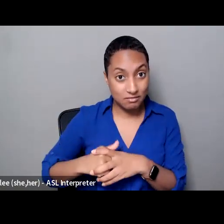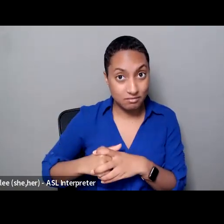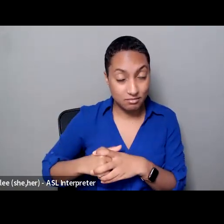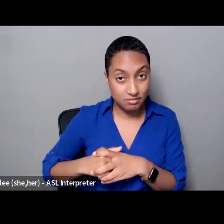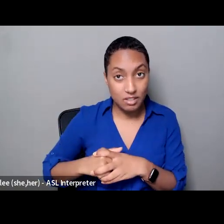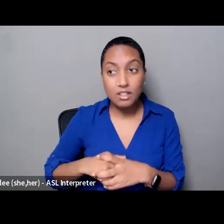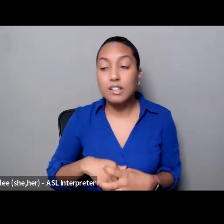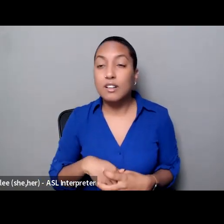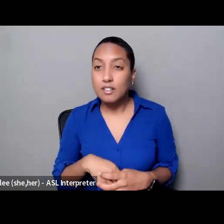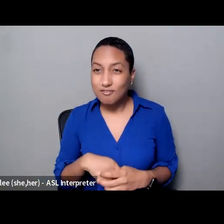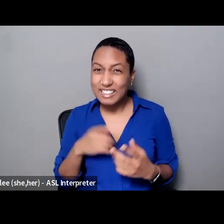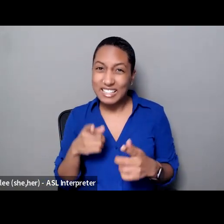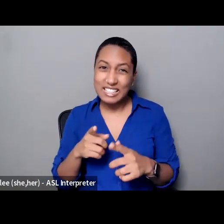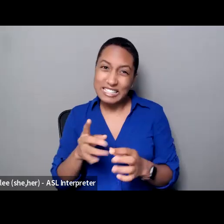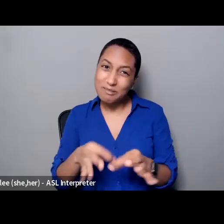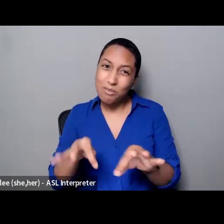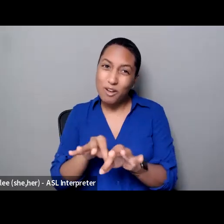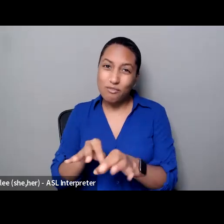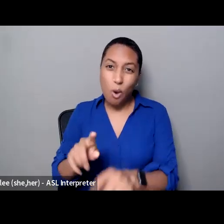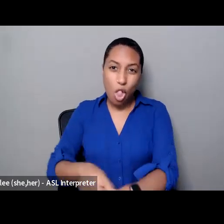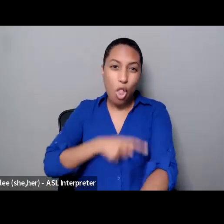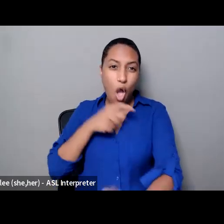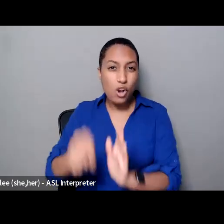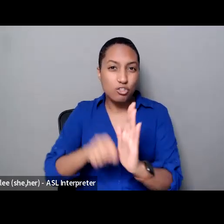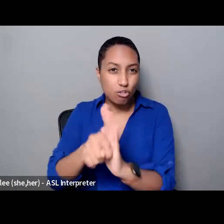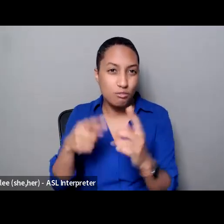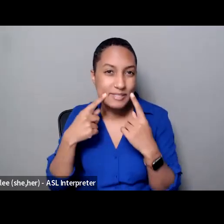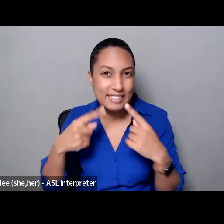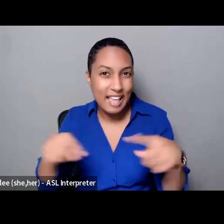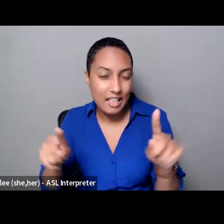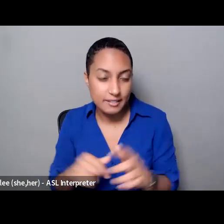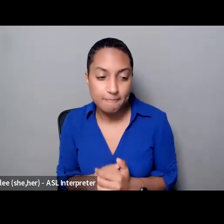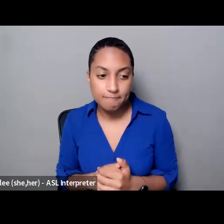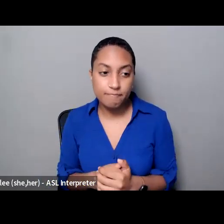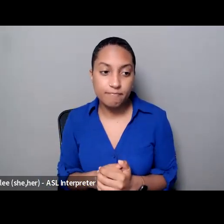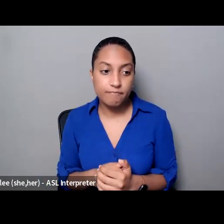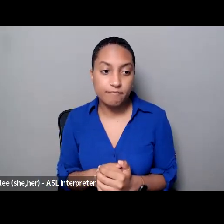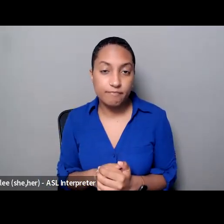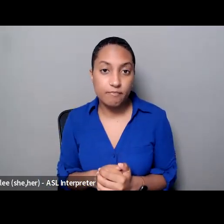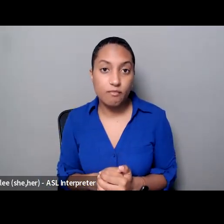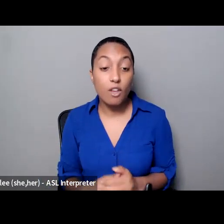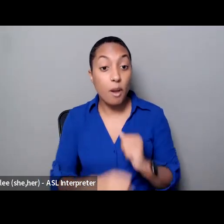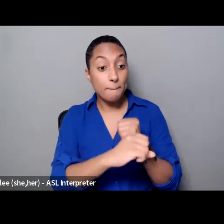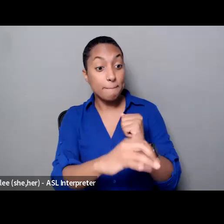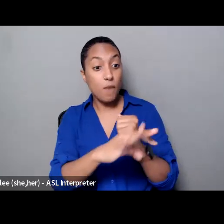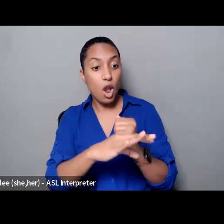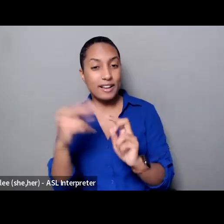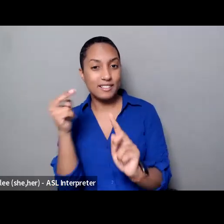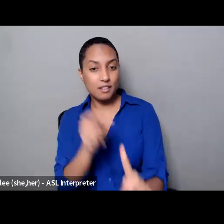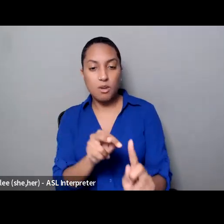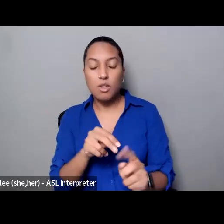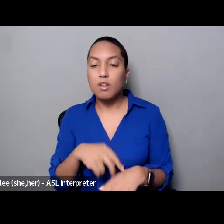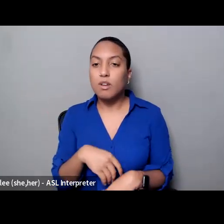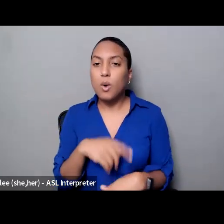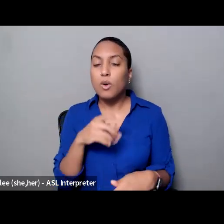what you're doing long term? From a marketing standpoint, what do your documents look like? Are they in other